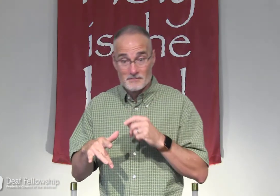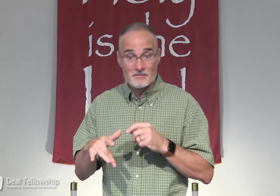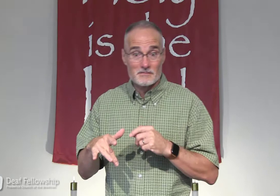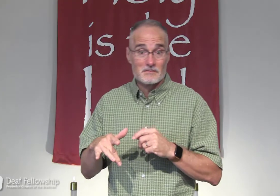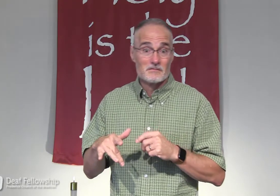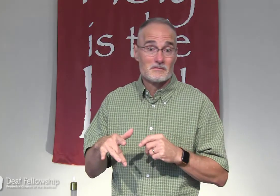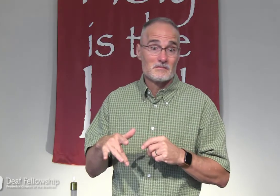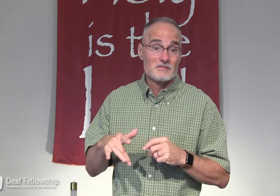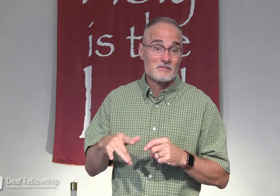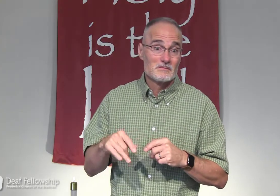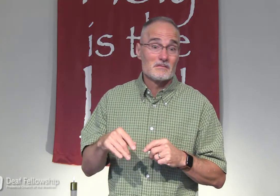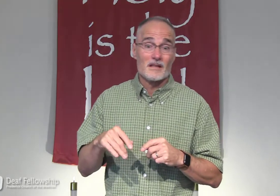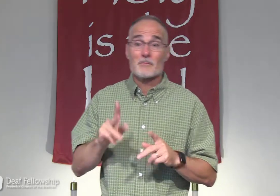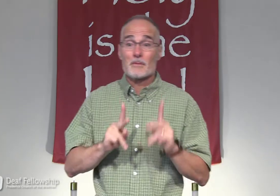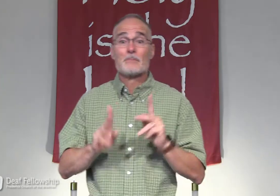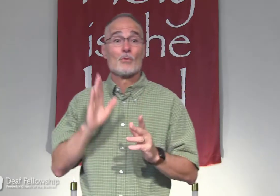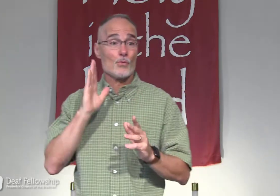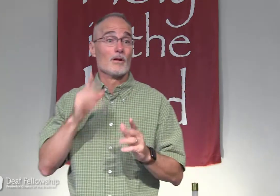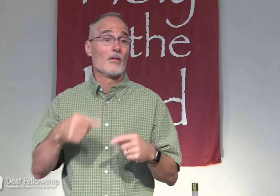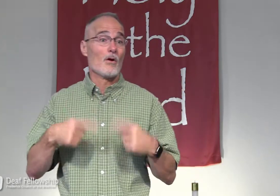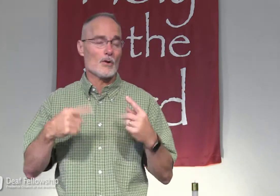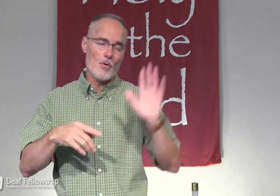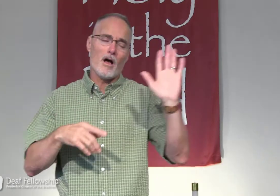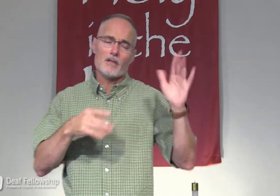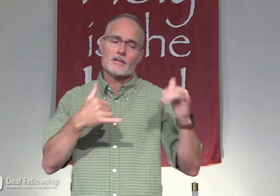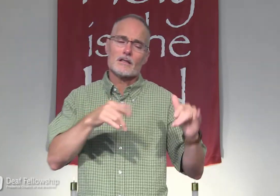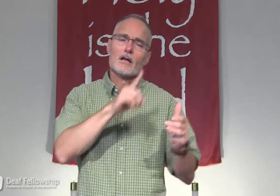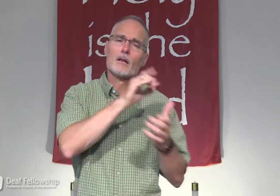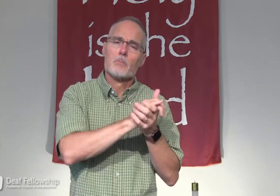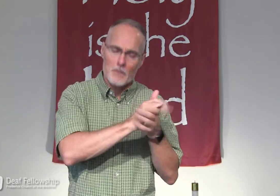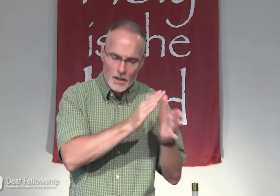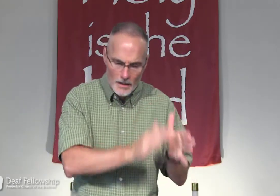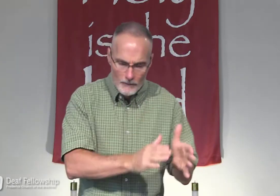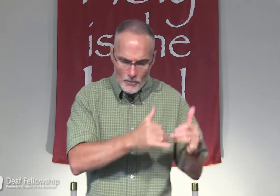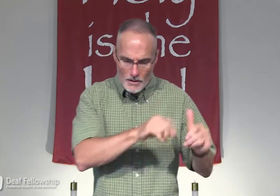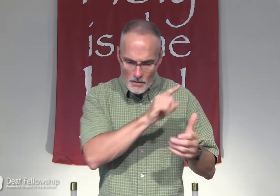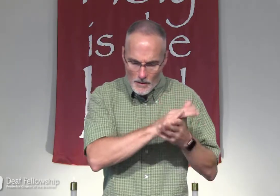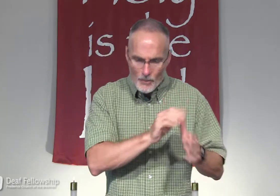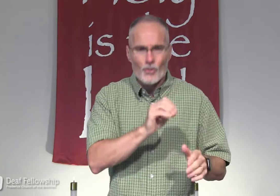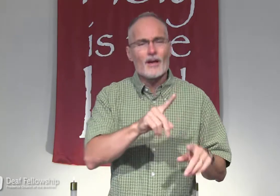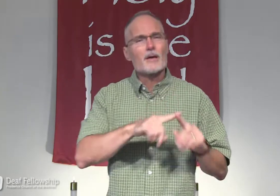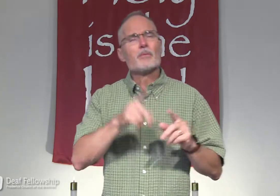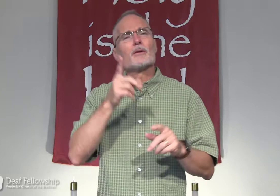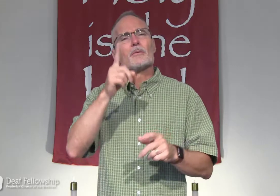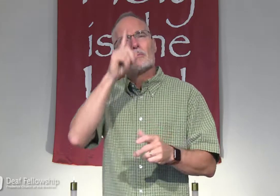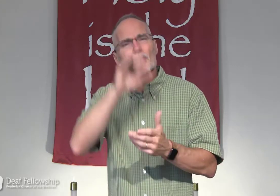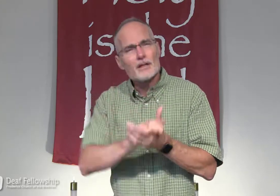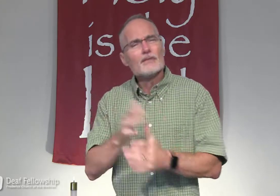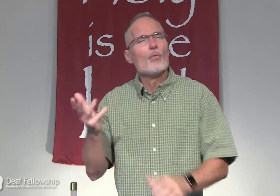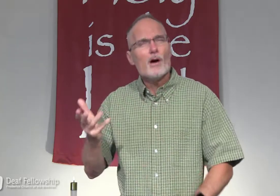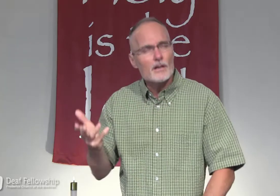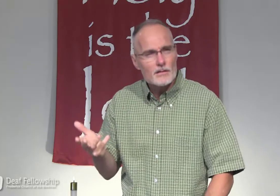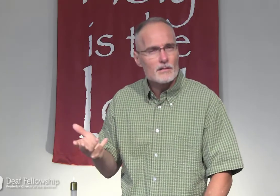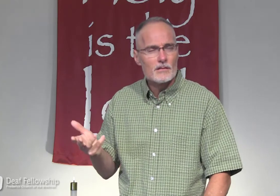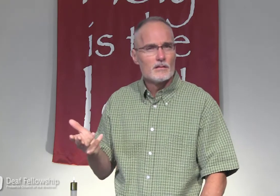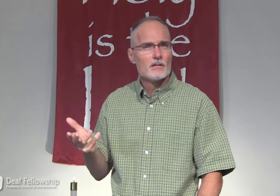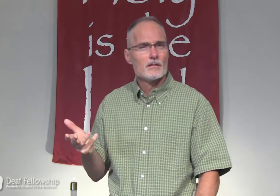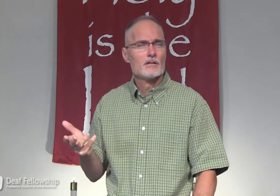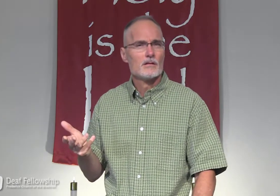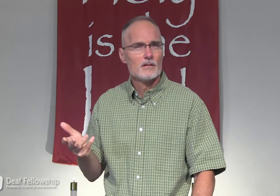I know that specific example is really sensitive. And people will argue, you know,